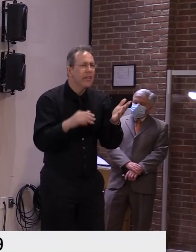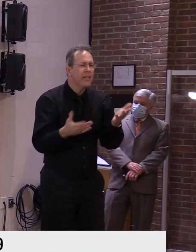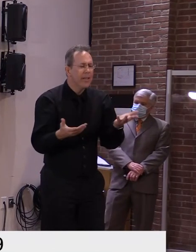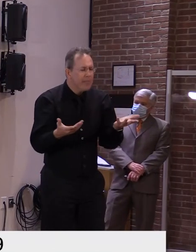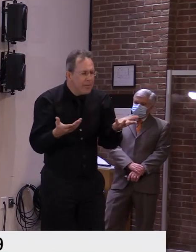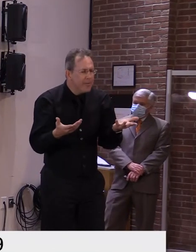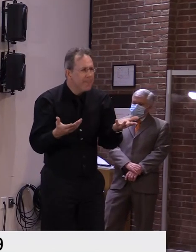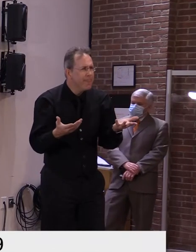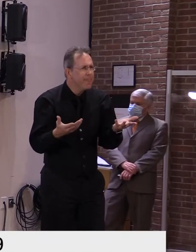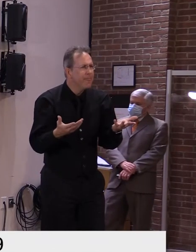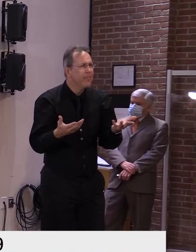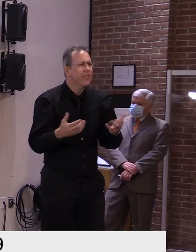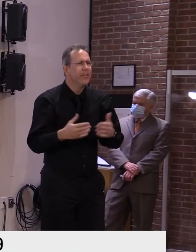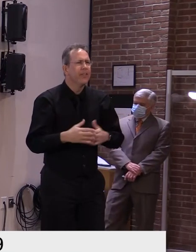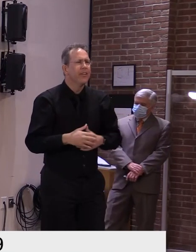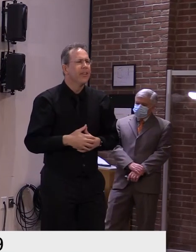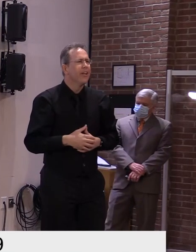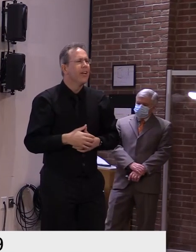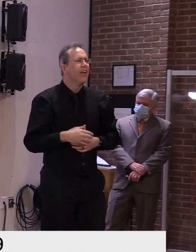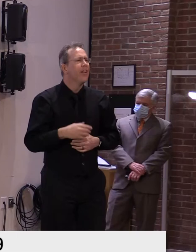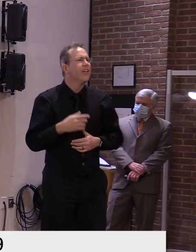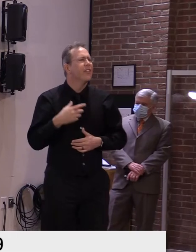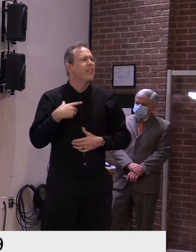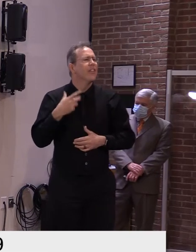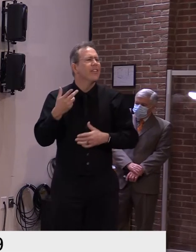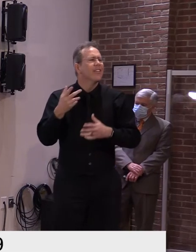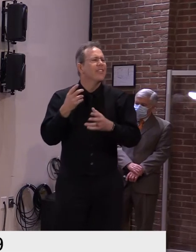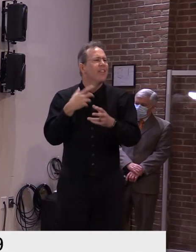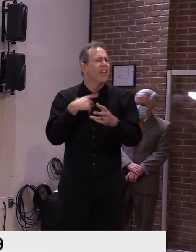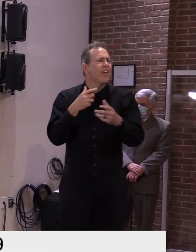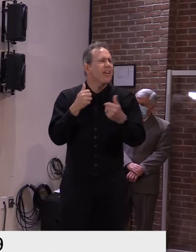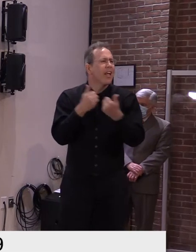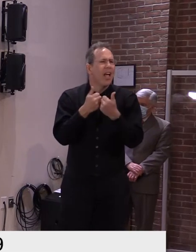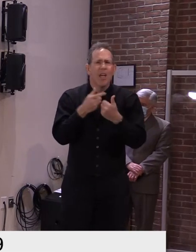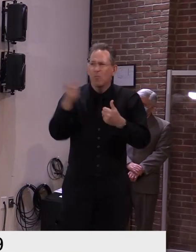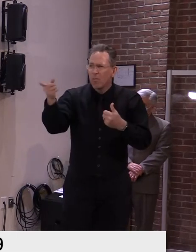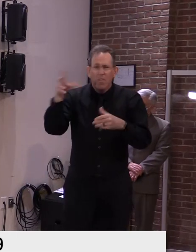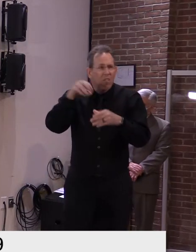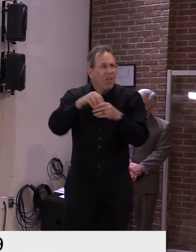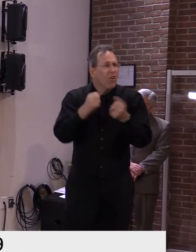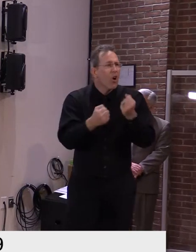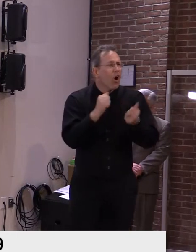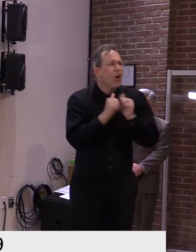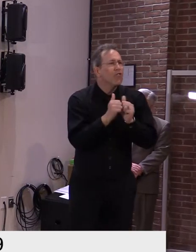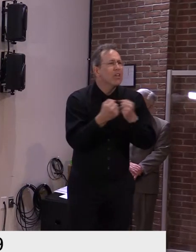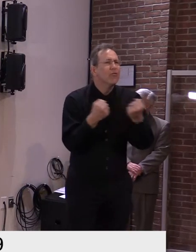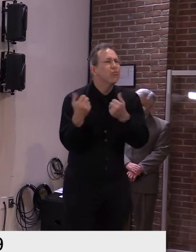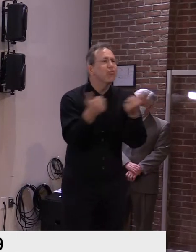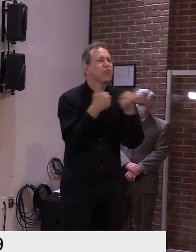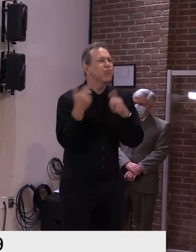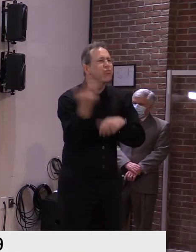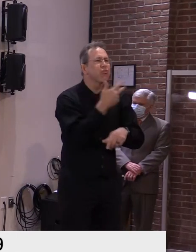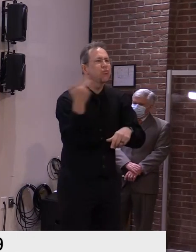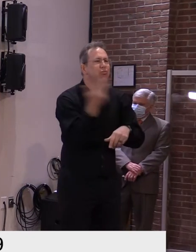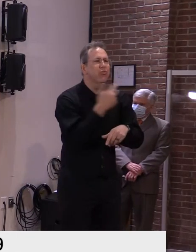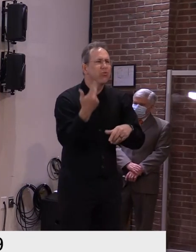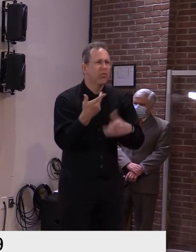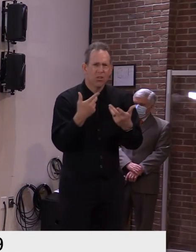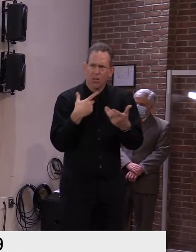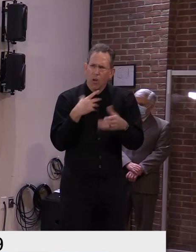have a game plan, much like when you're on the racetrack. I assume you have a game plan, and sometimes you have to adjust that on the fly.